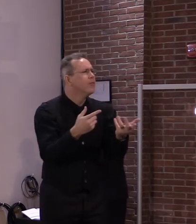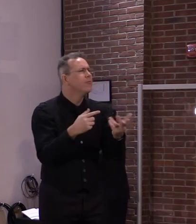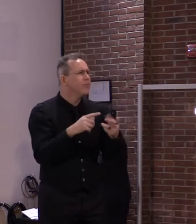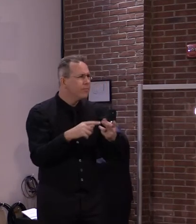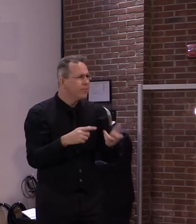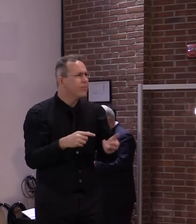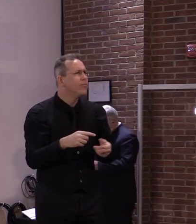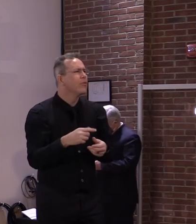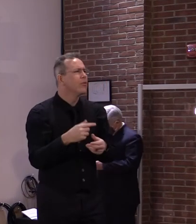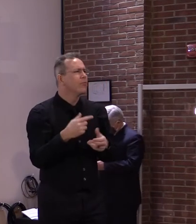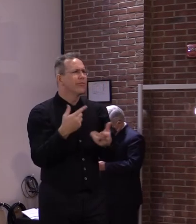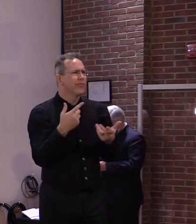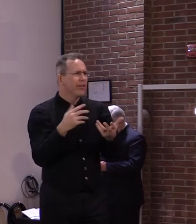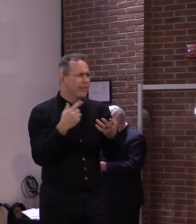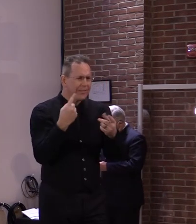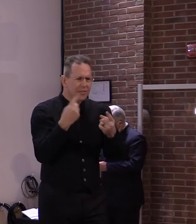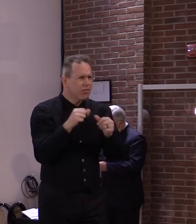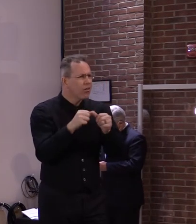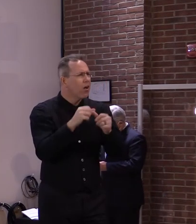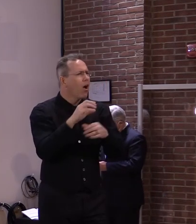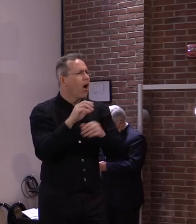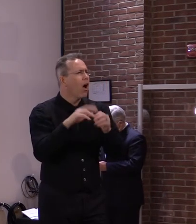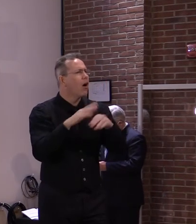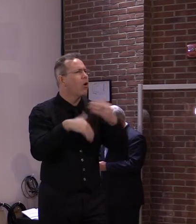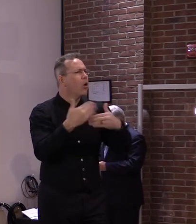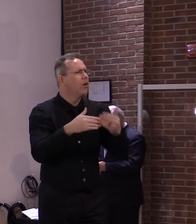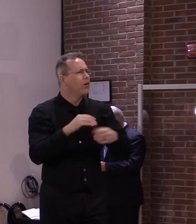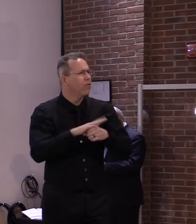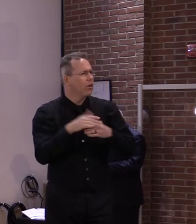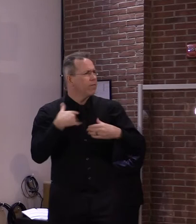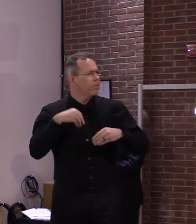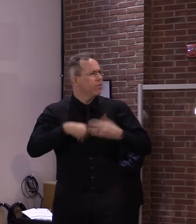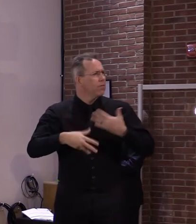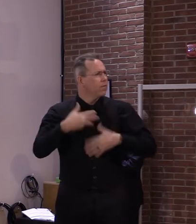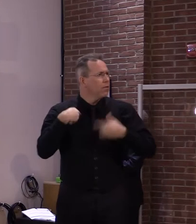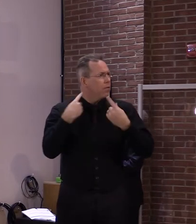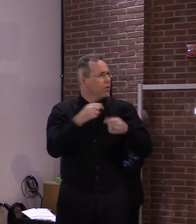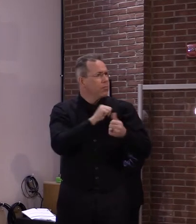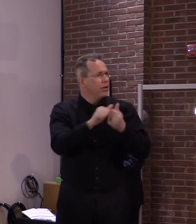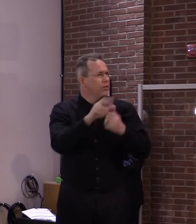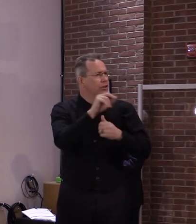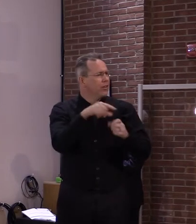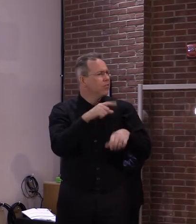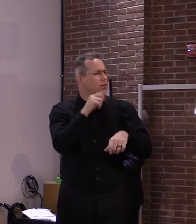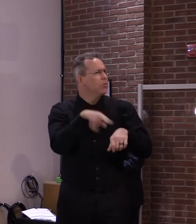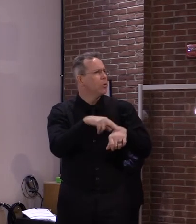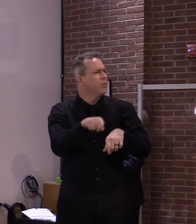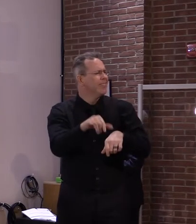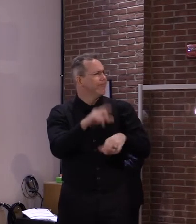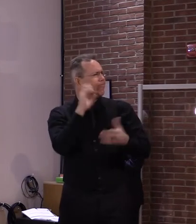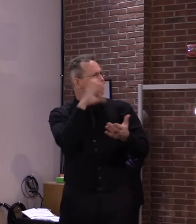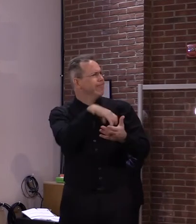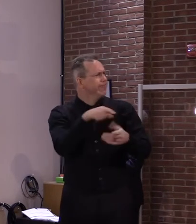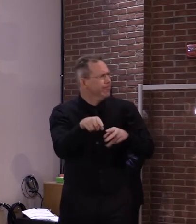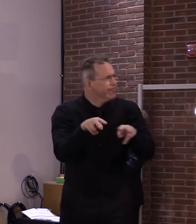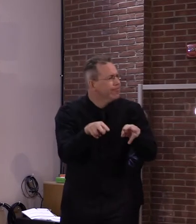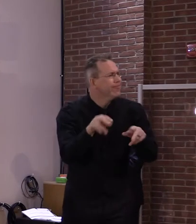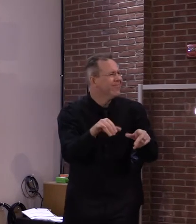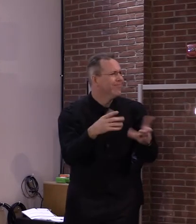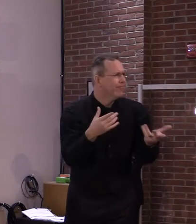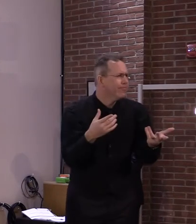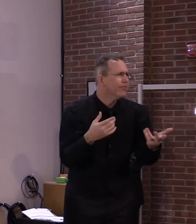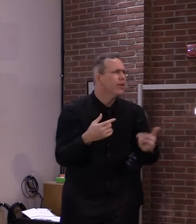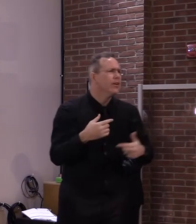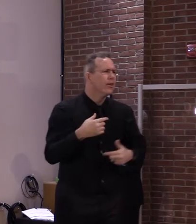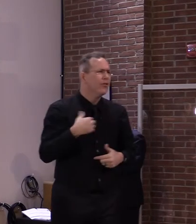trying to grapple with how big that group is and how to address their concerns and hopefully improve their quality of